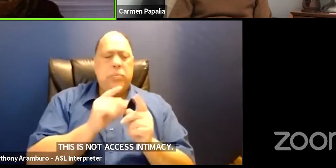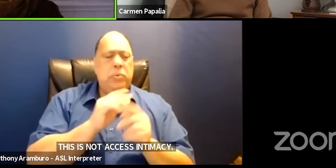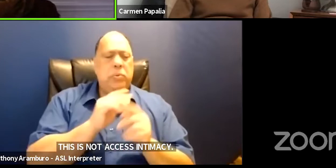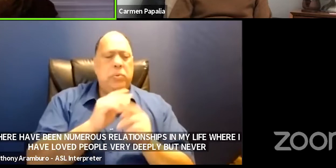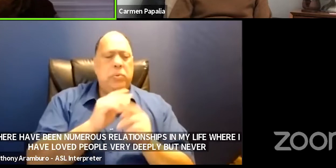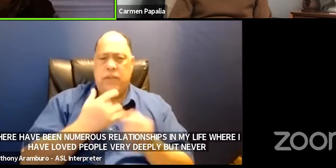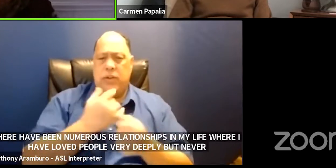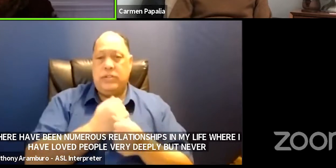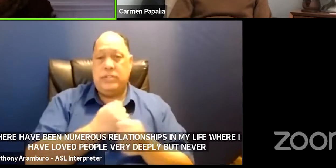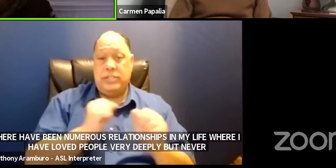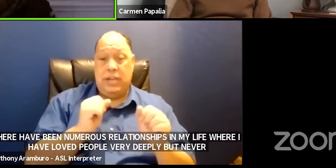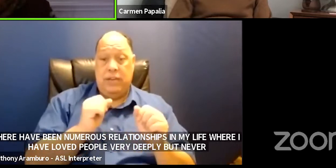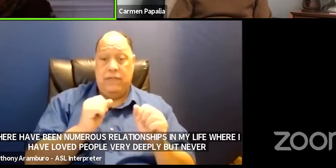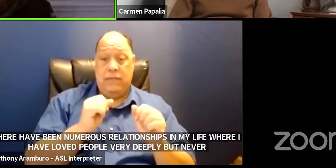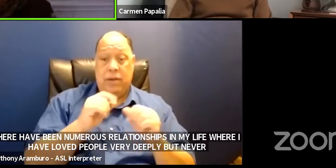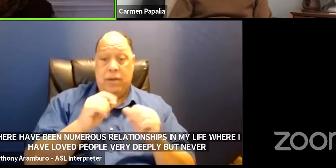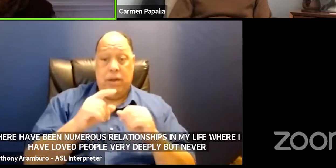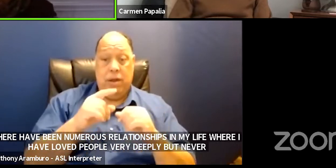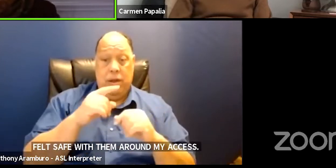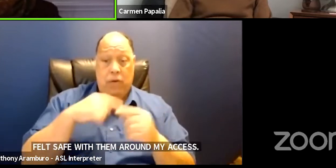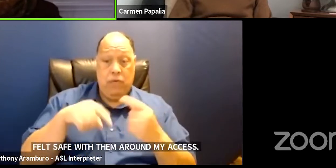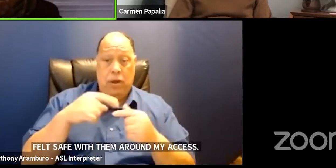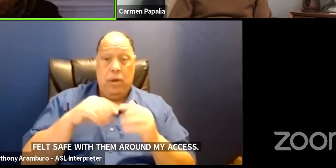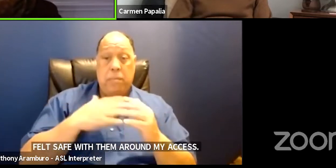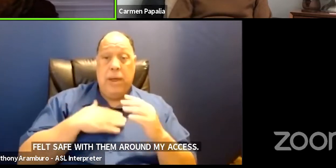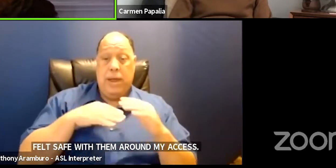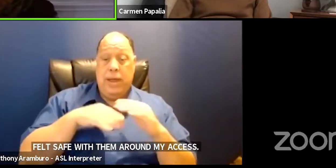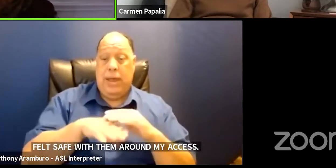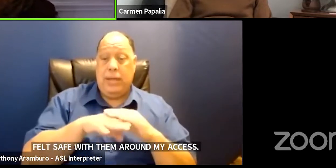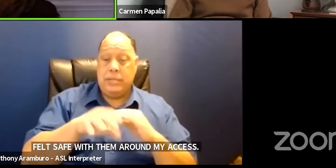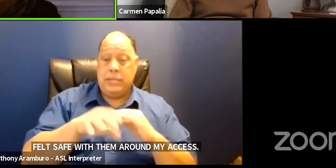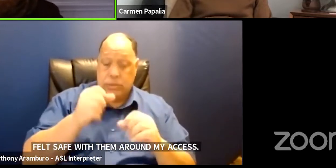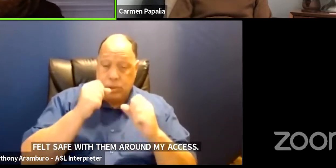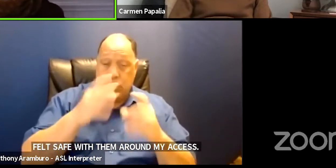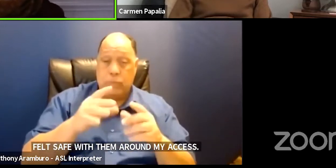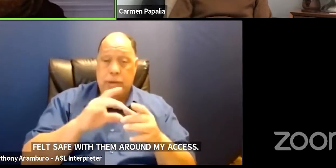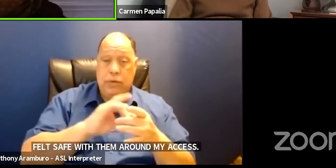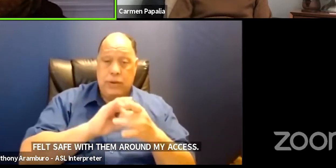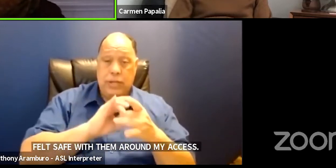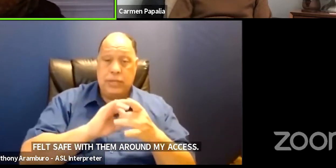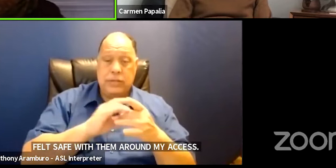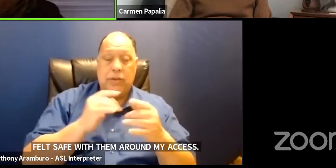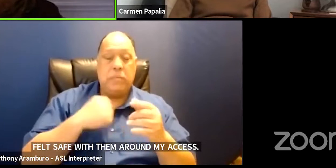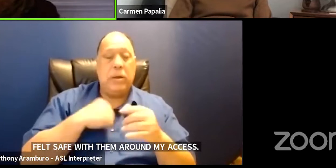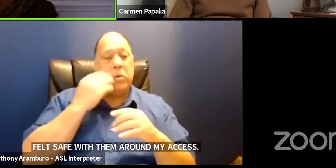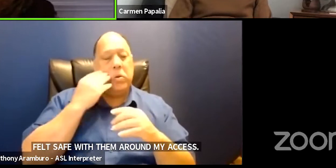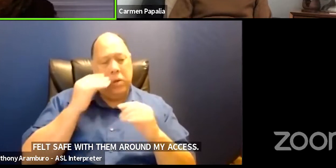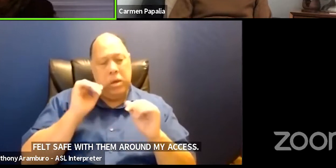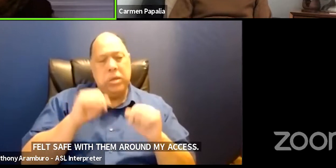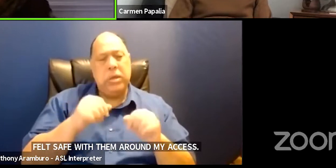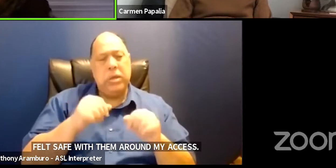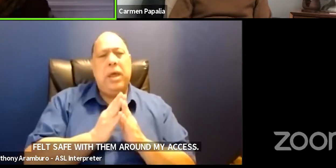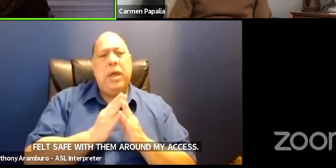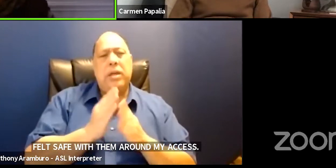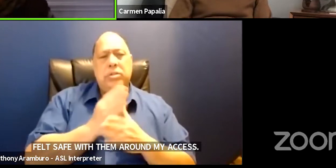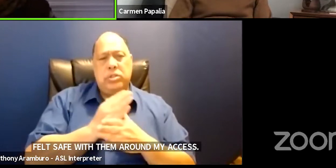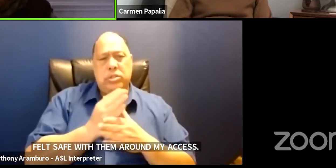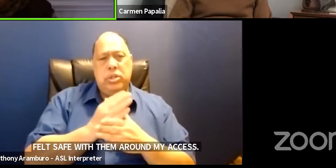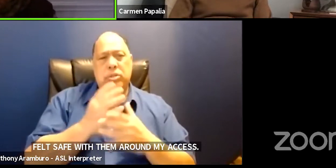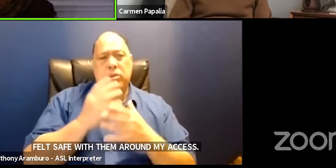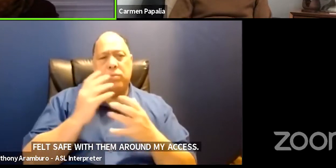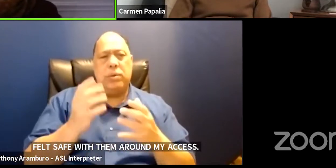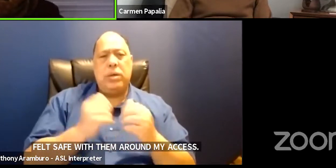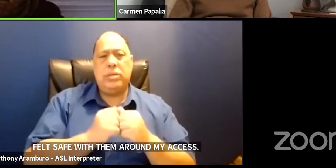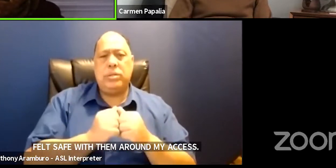around my access. So many relationships where I knew I could only ask for or share so much without